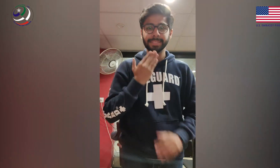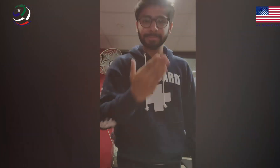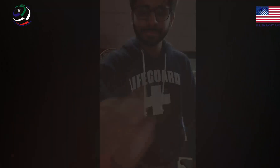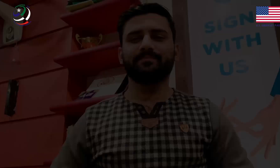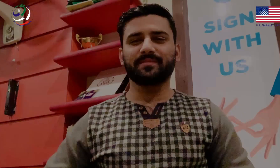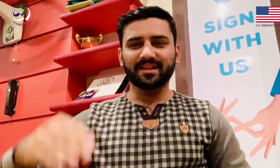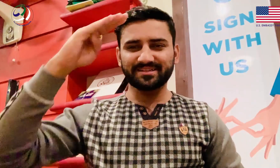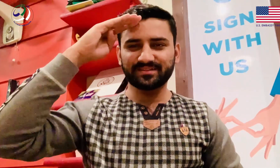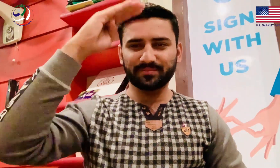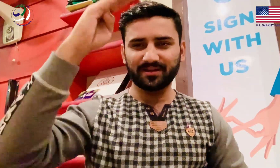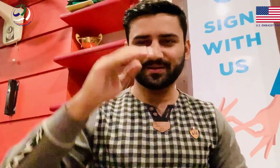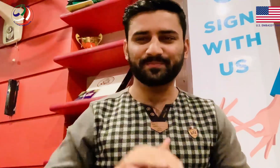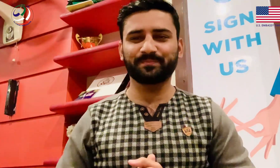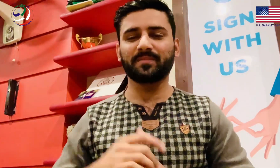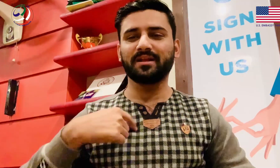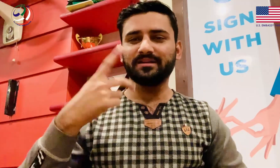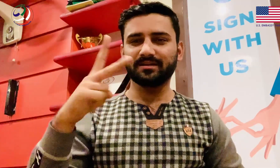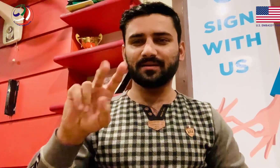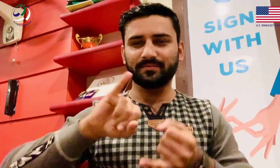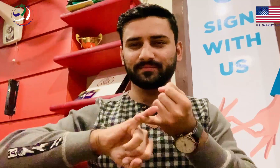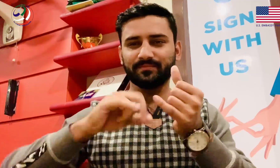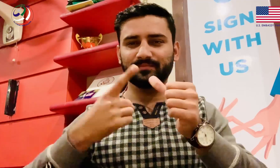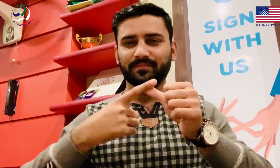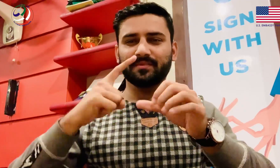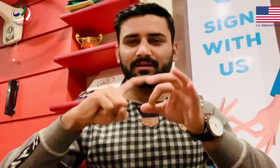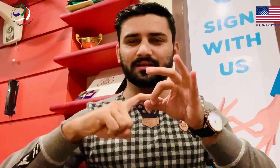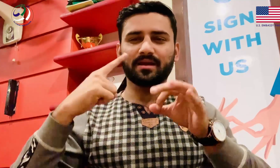Thank you. Hello, my name is Saqib.